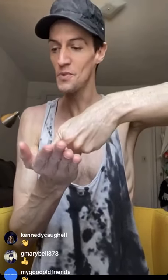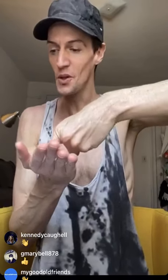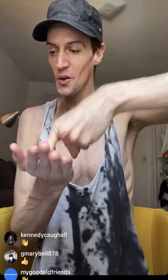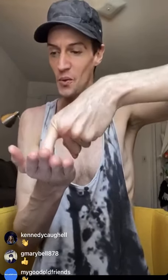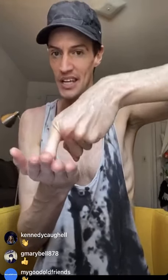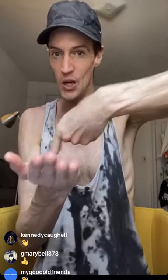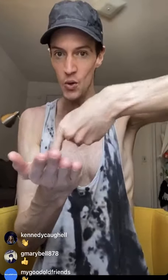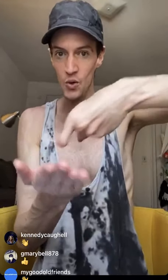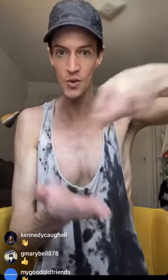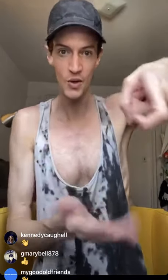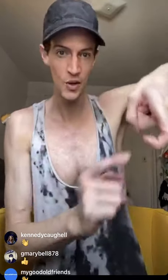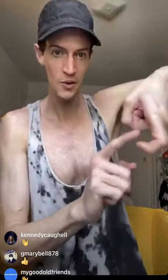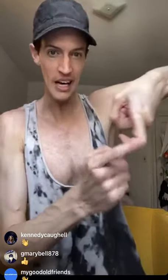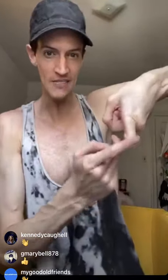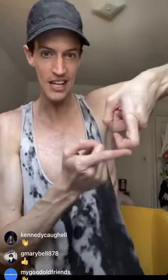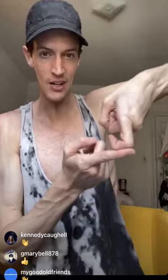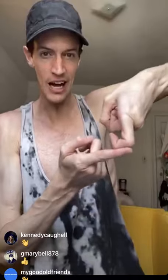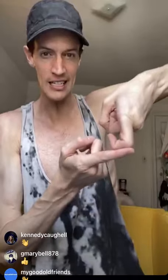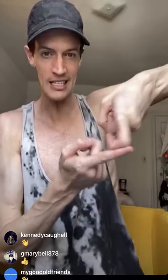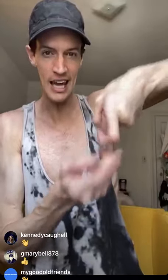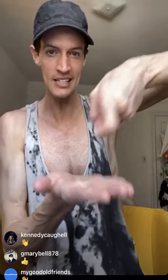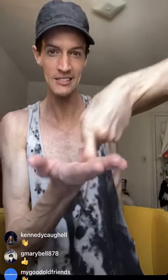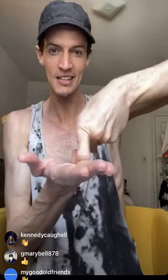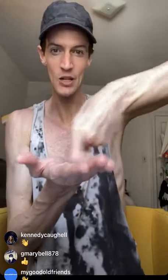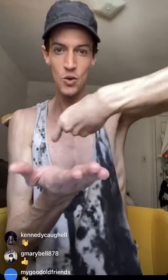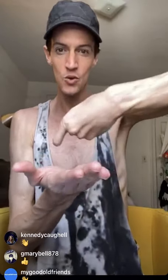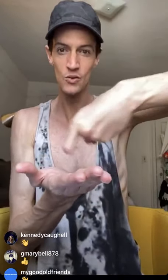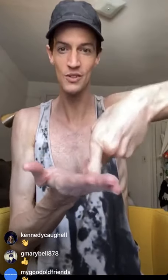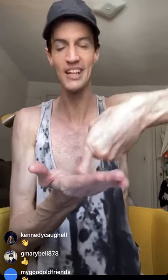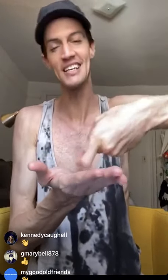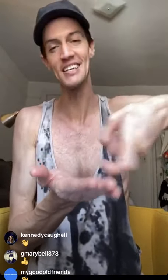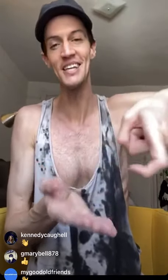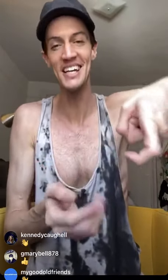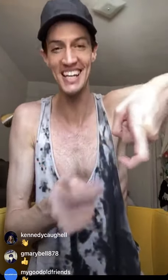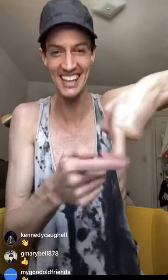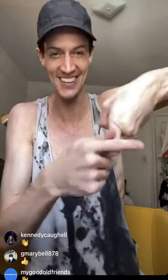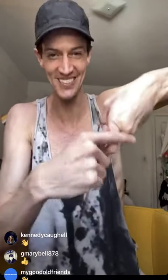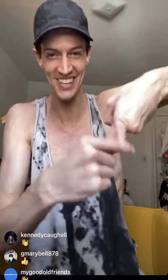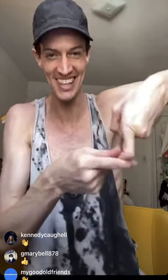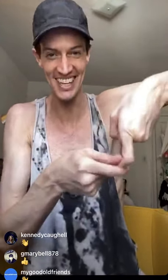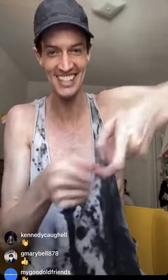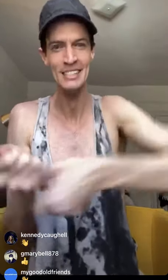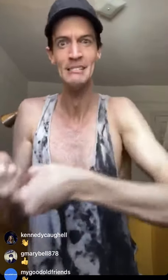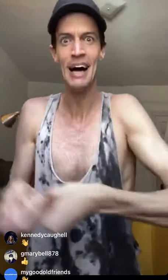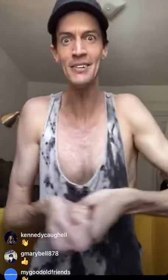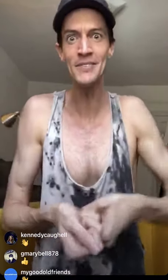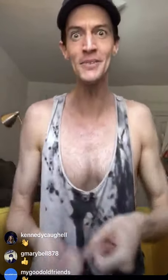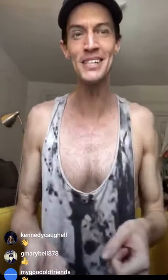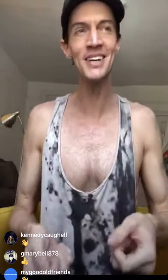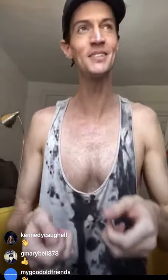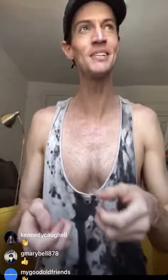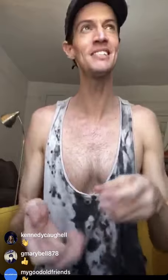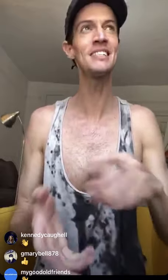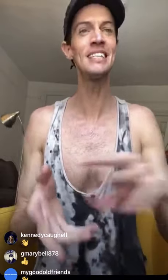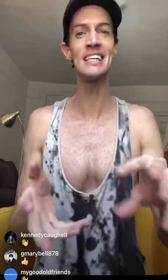we kind of take our ice skate, or I guess that would be the, I don't even know what it's called. What is the stick